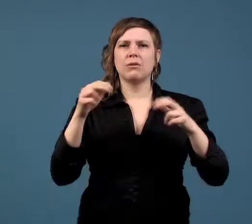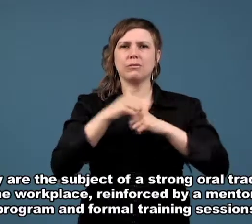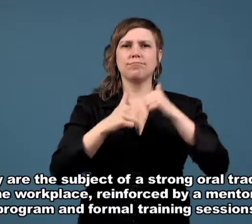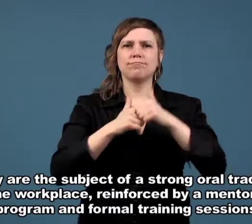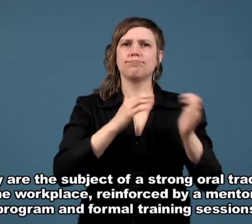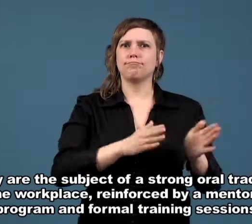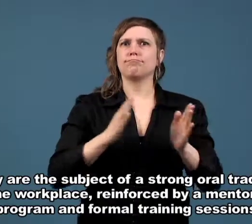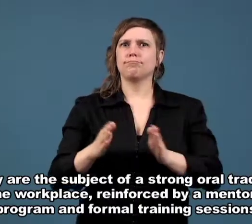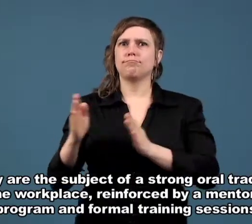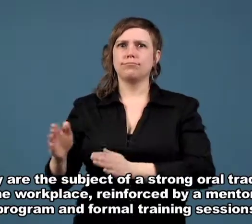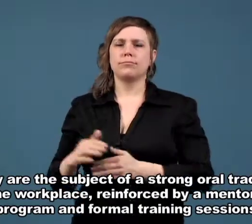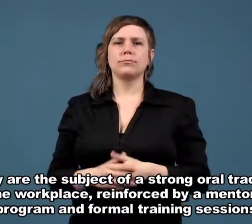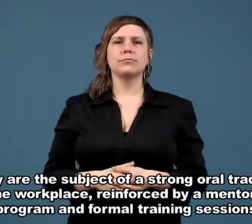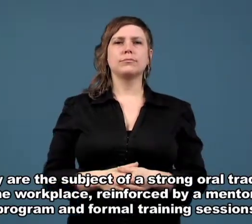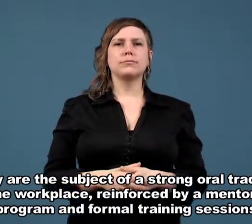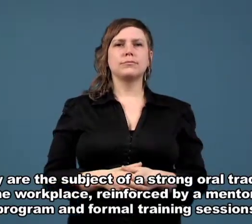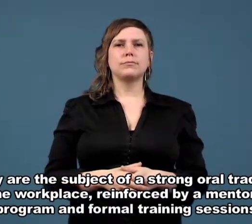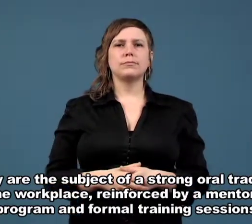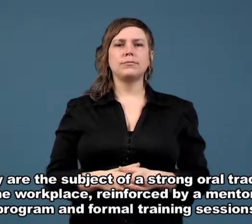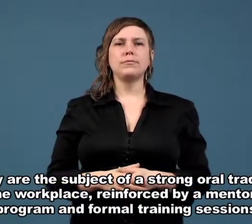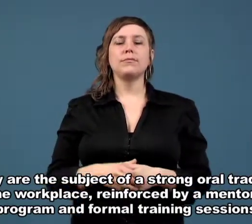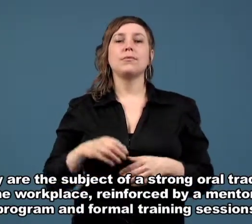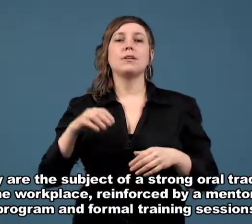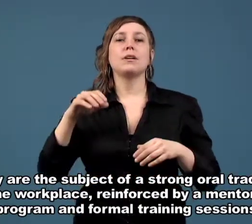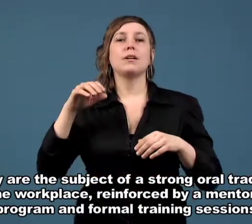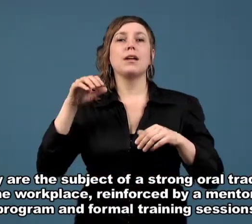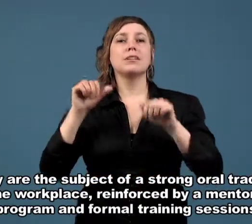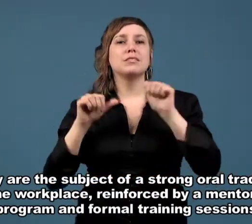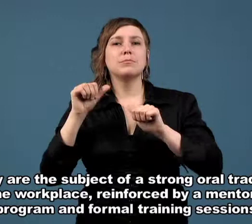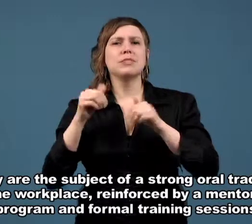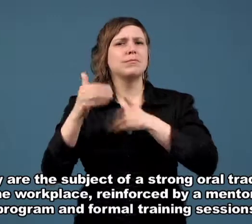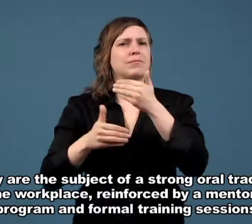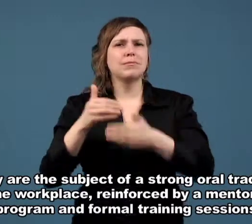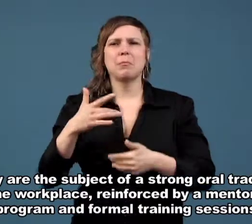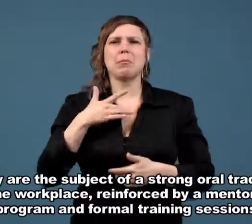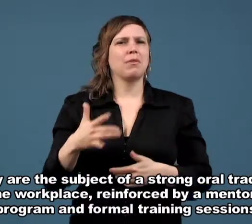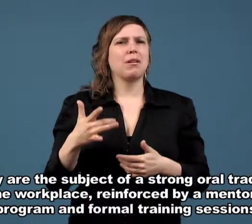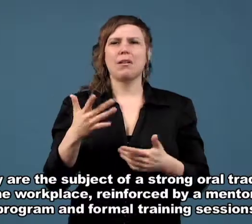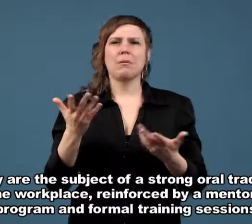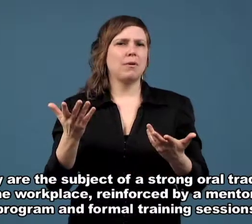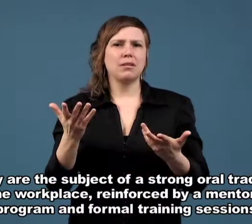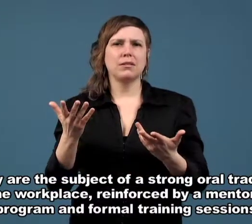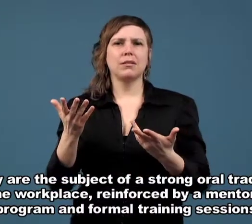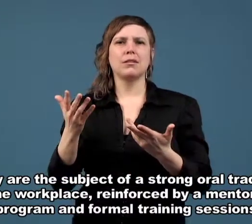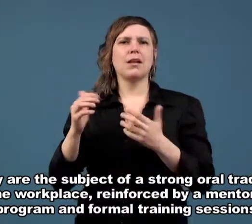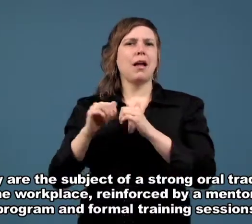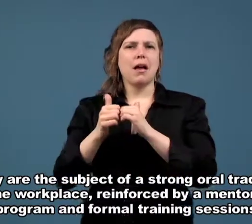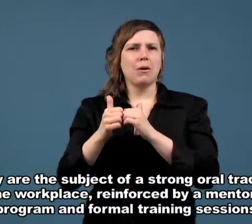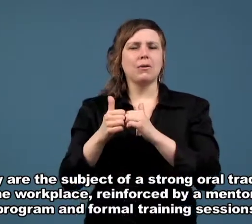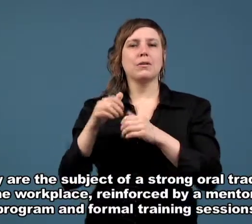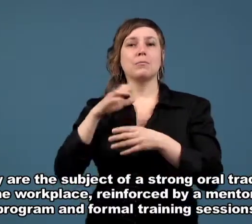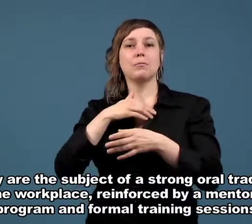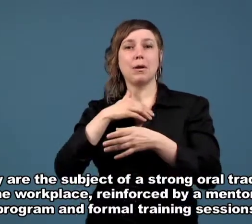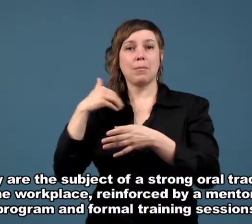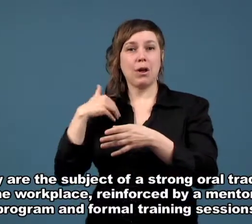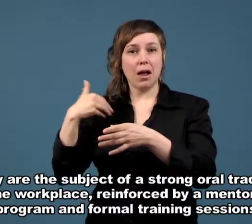employees. They are the subject of a strong oral tradition in the workplace, reinforced by a mentorship program and formal training